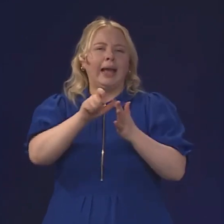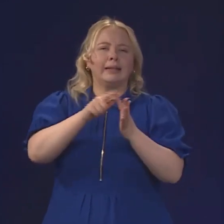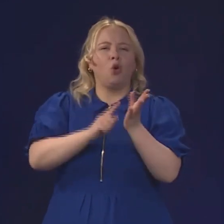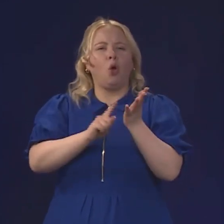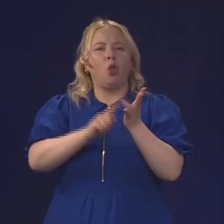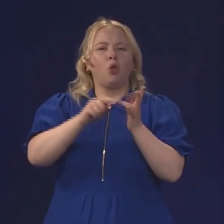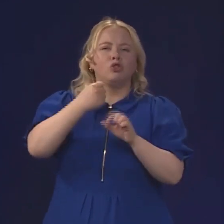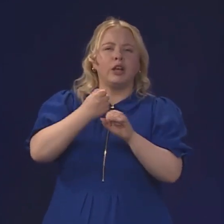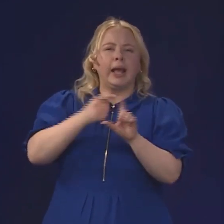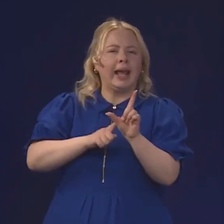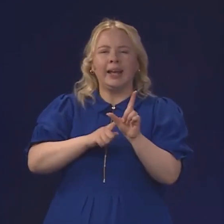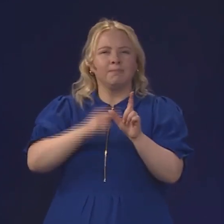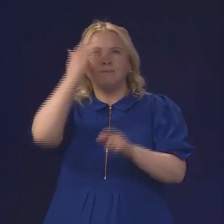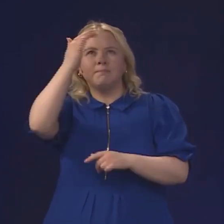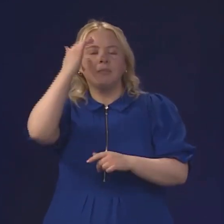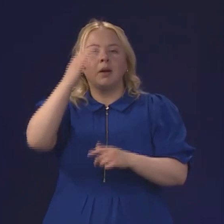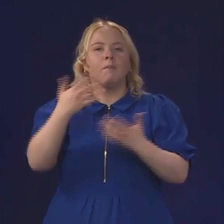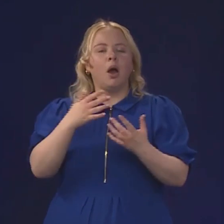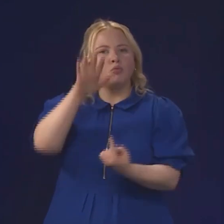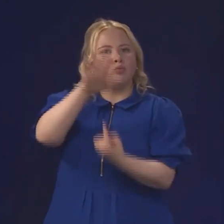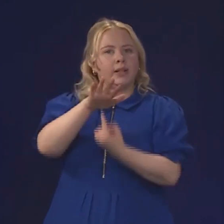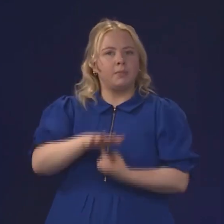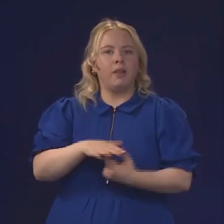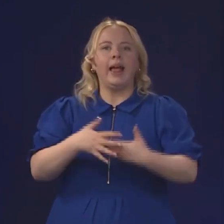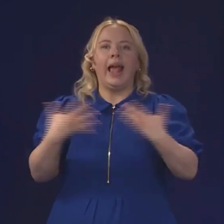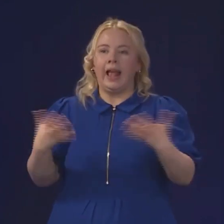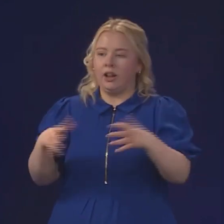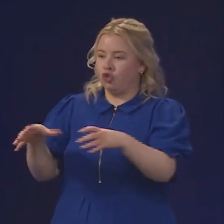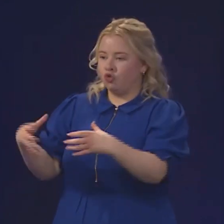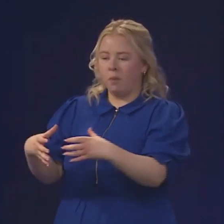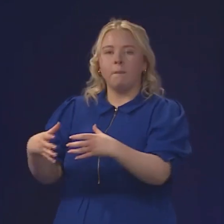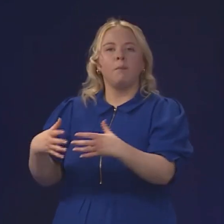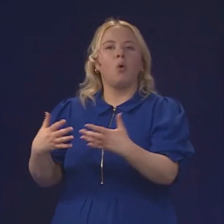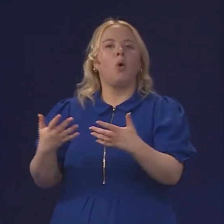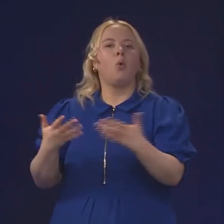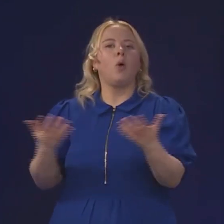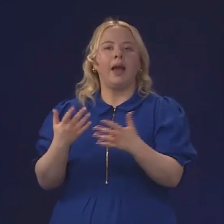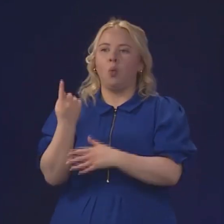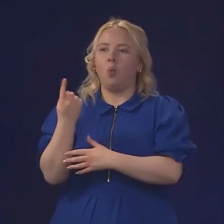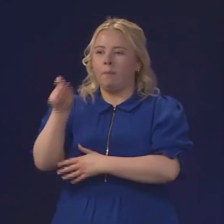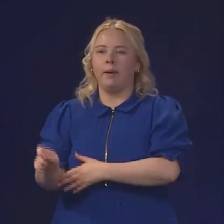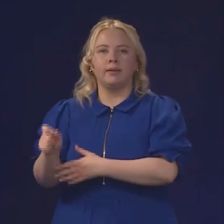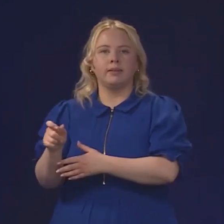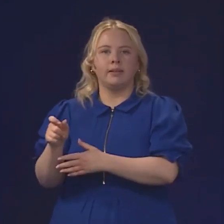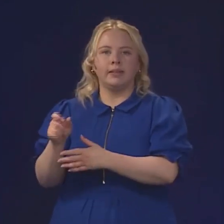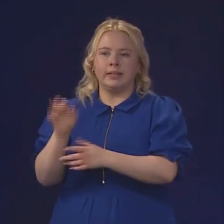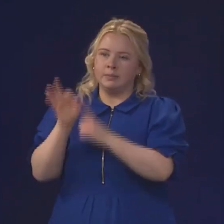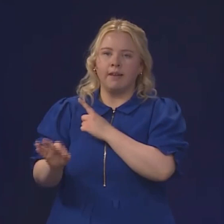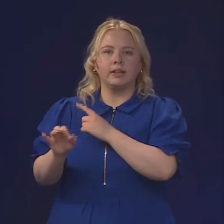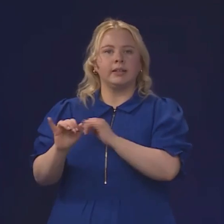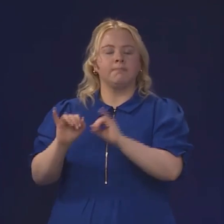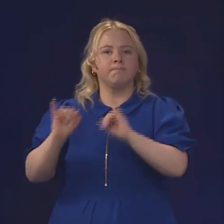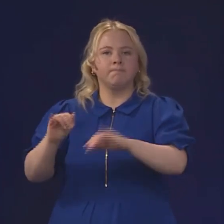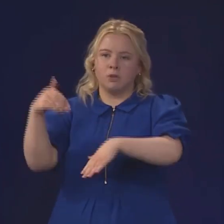any group an individual commits an offence or behaves inappropriately or wrongly, you deal with that individual. And in